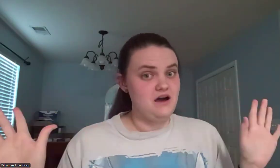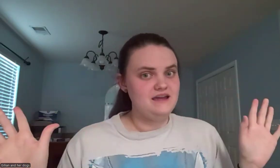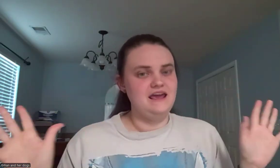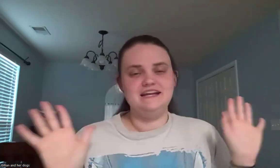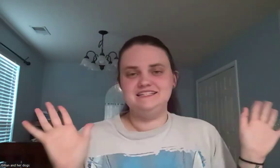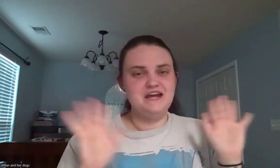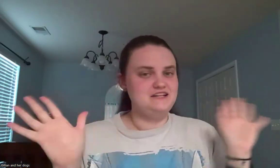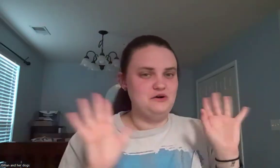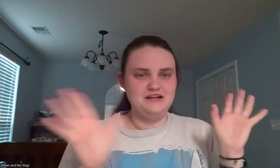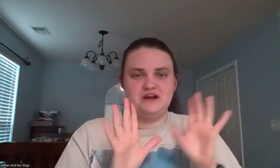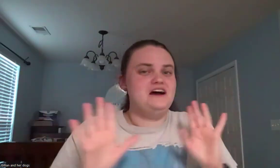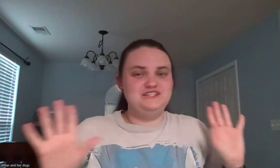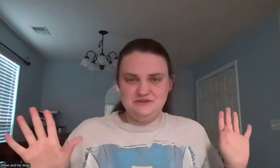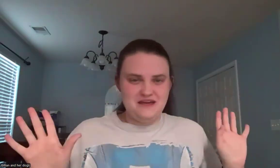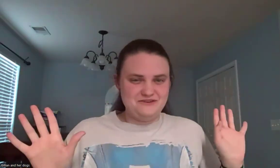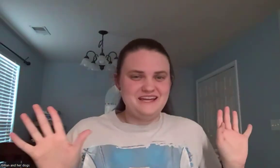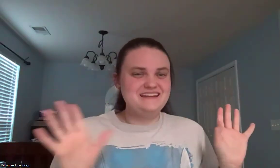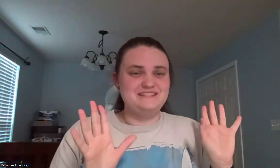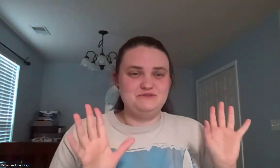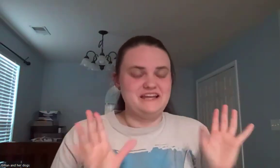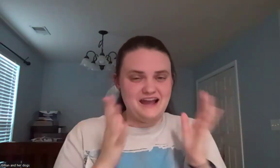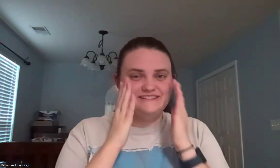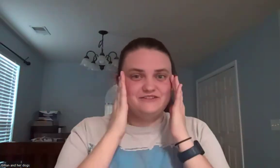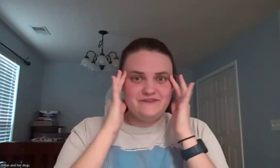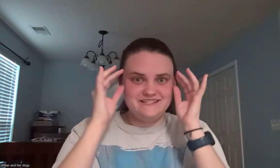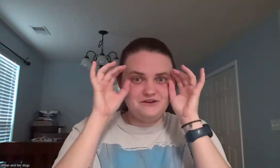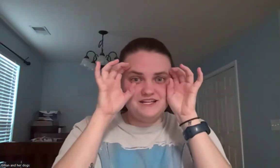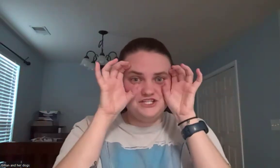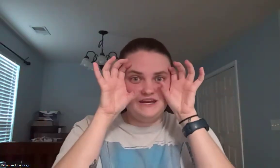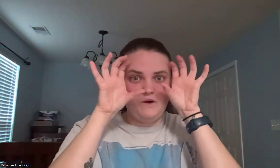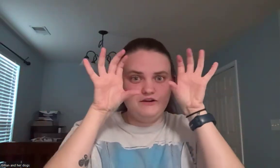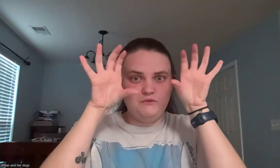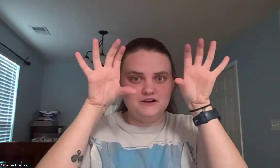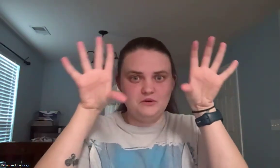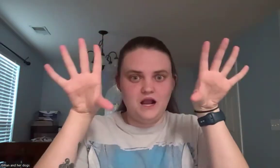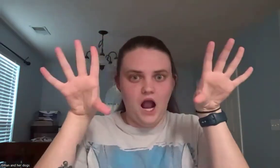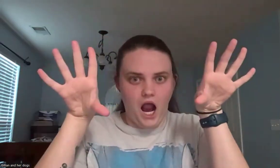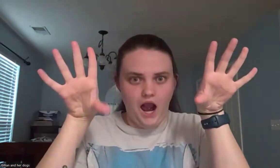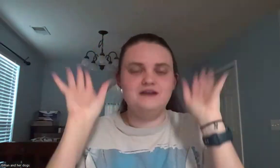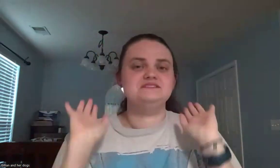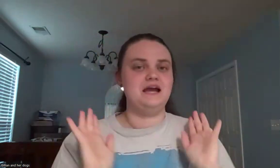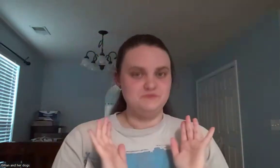lot. And I tried not to do that ever again because it was like I could see on their faces, their eyes just getting wider and wider, going, and I was like, I'm so